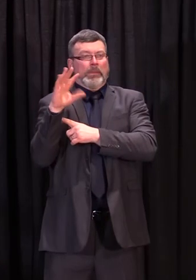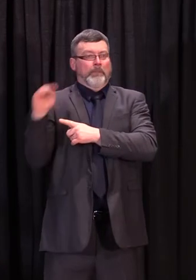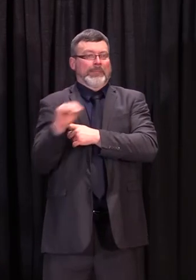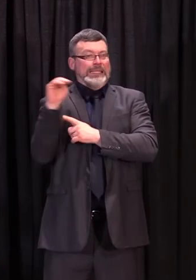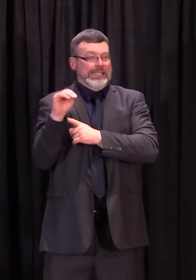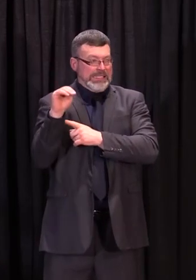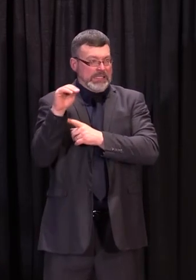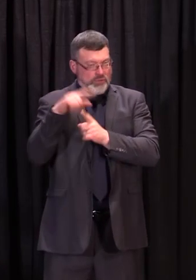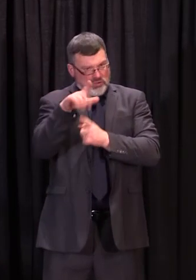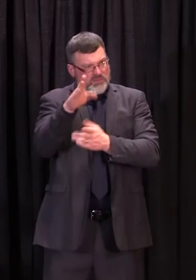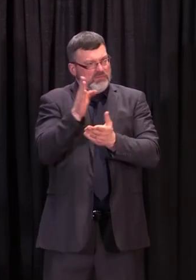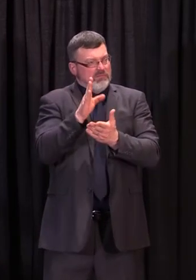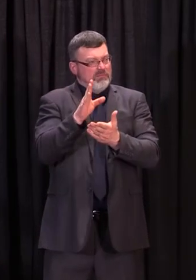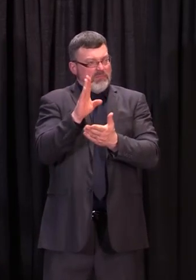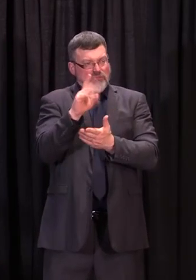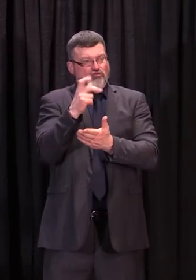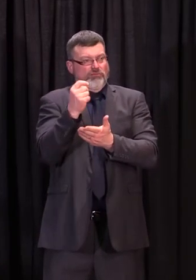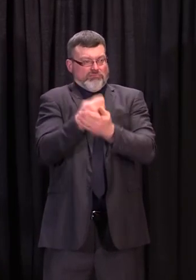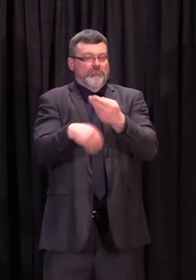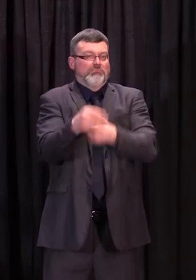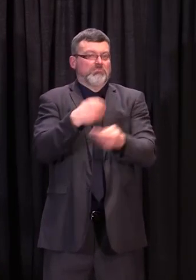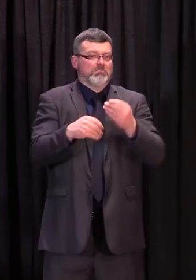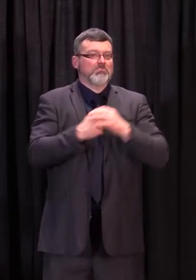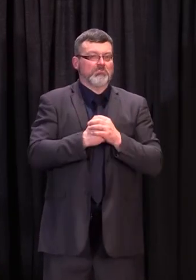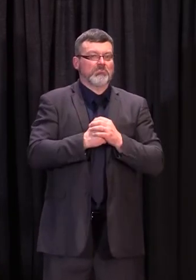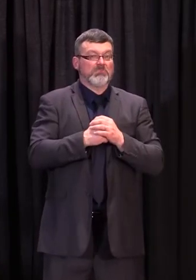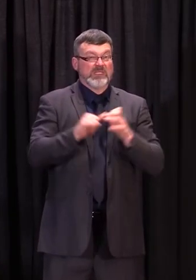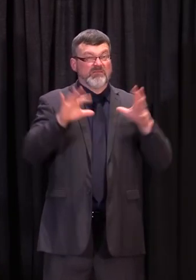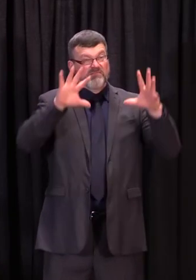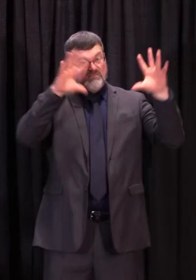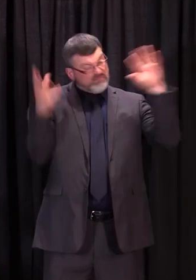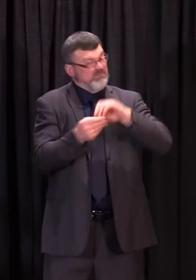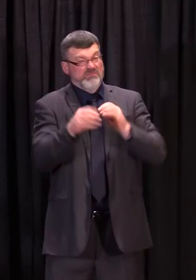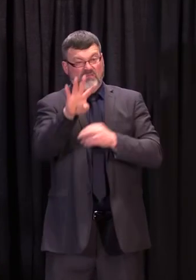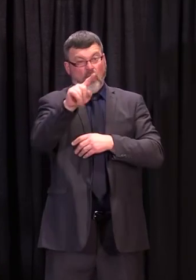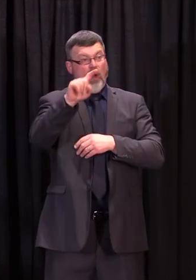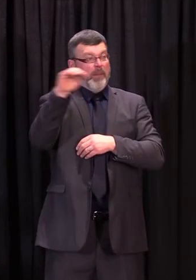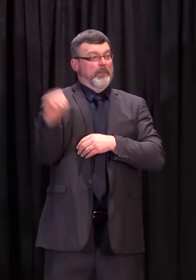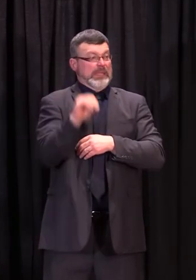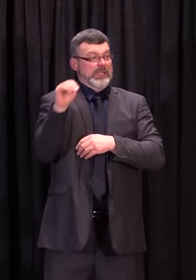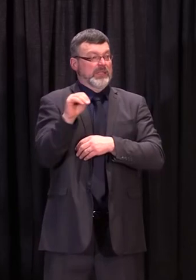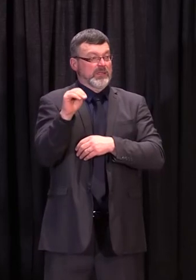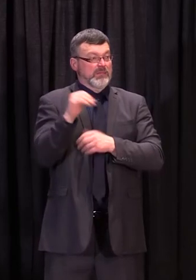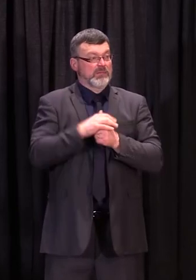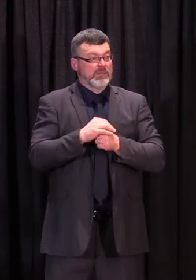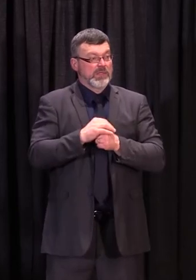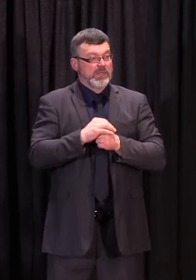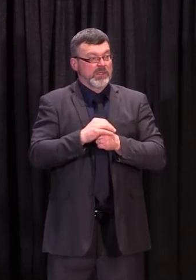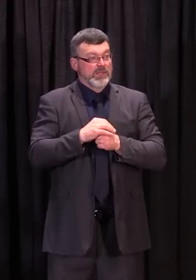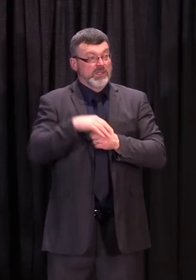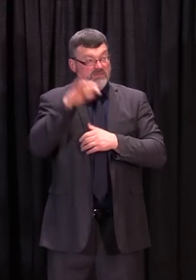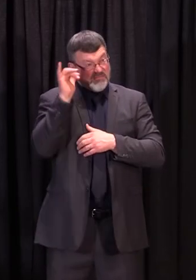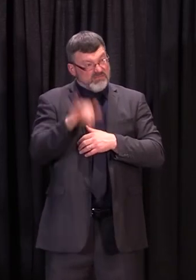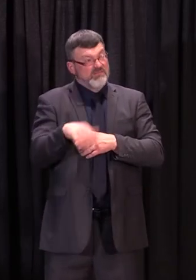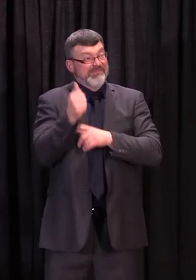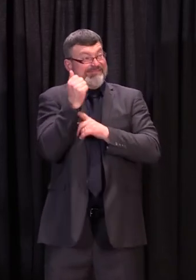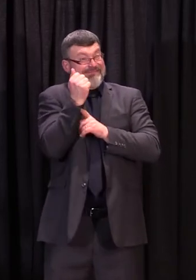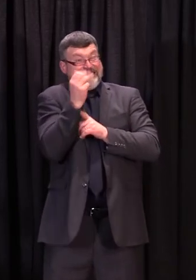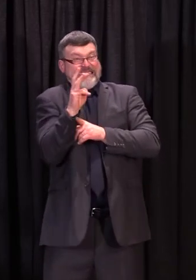$41 million. To put this in perspective, this is $16 million higher than it